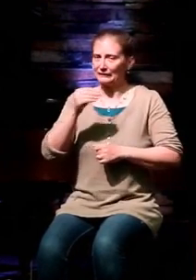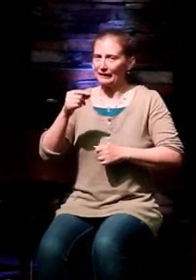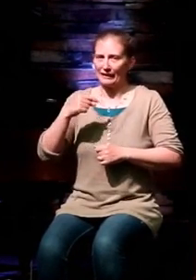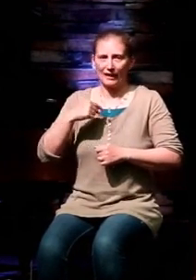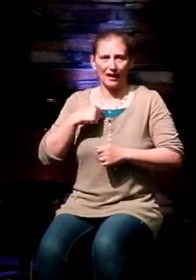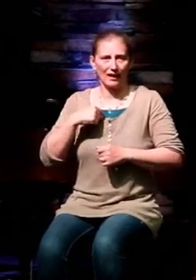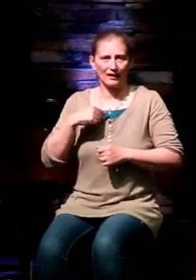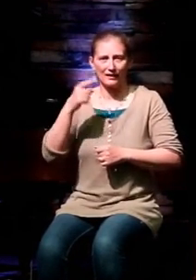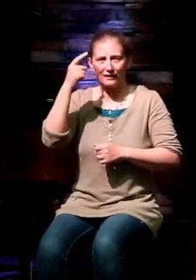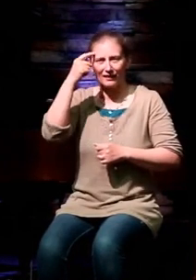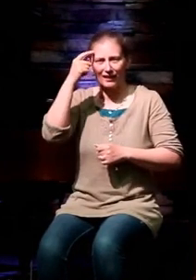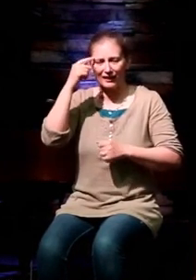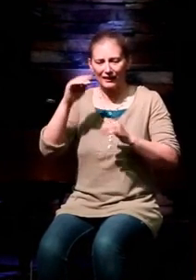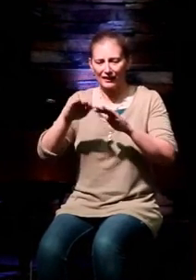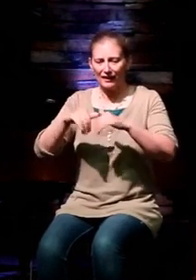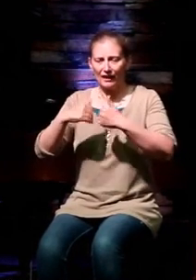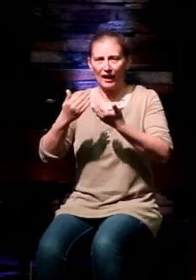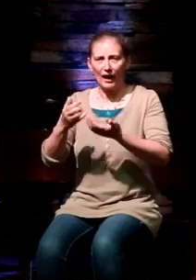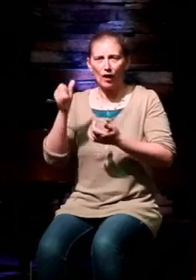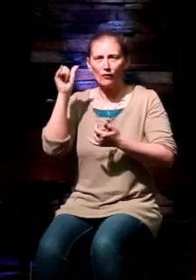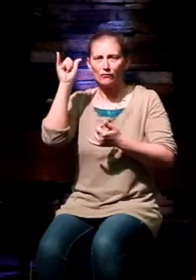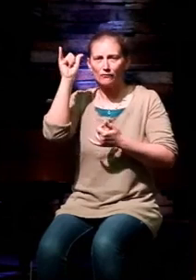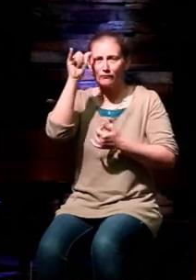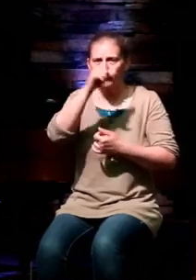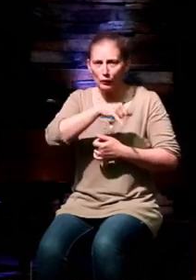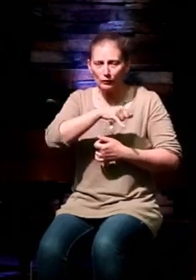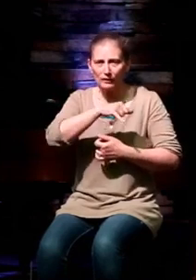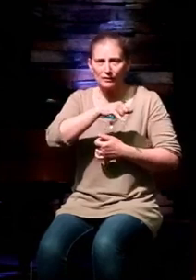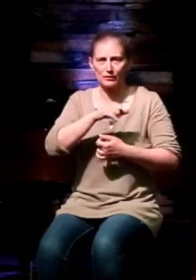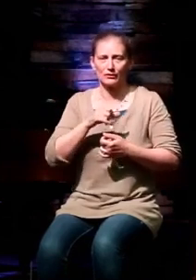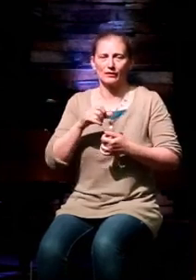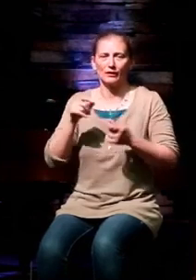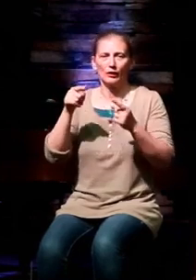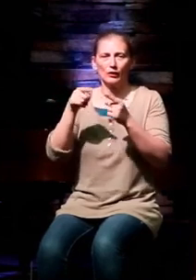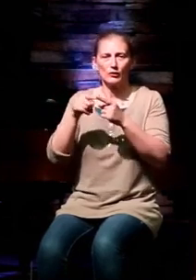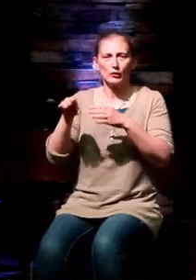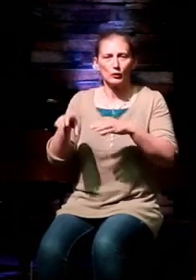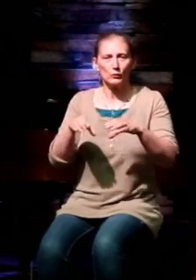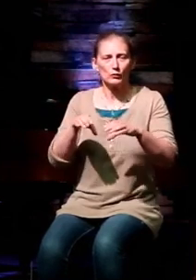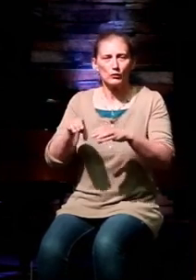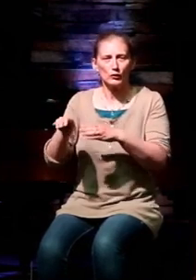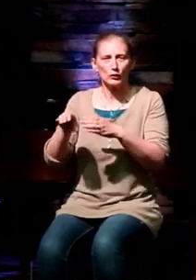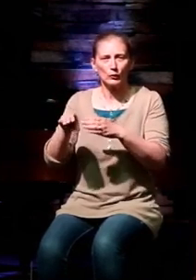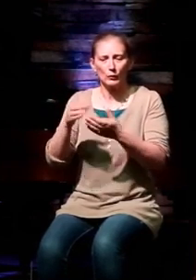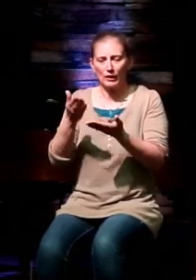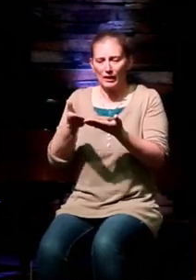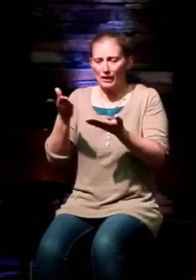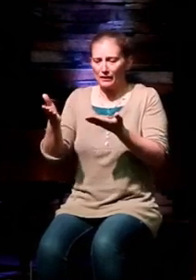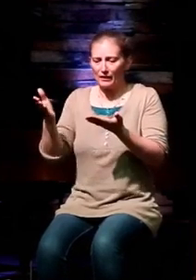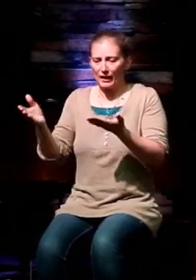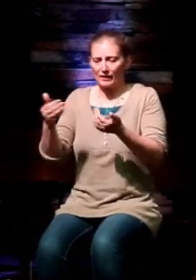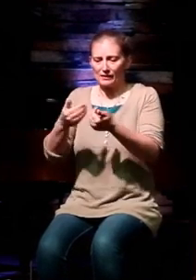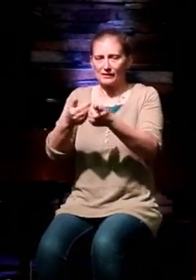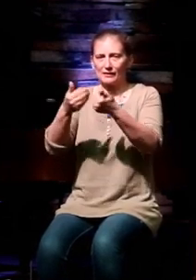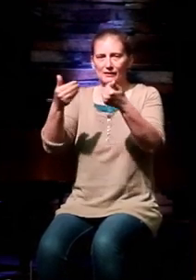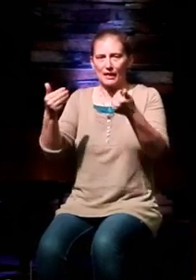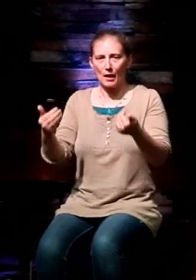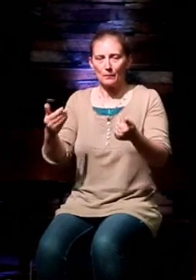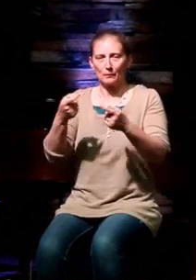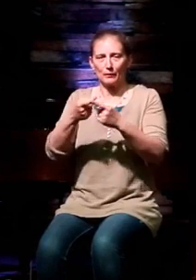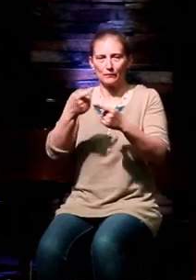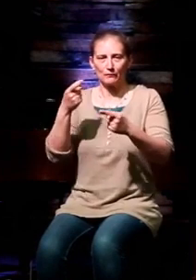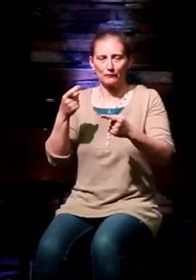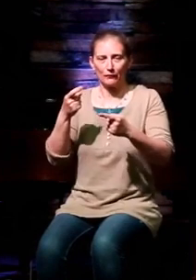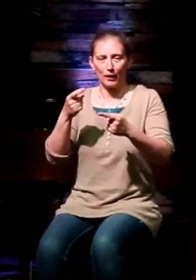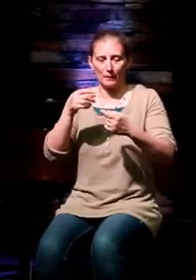foolish is that? How foolish is that to do things apart from the Holy Spirit of God that has moved in on the inside